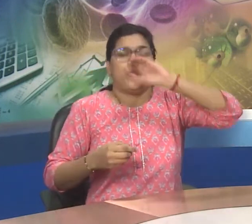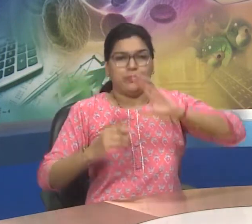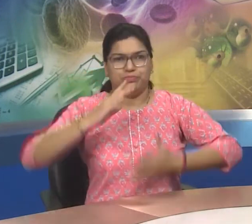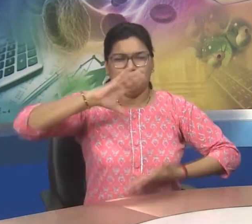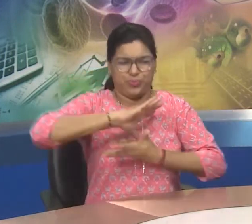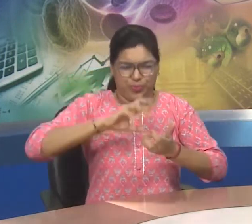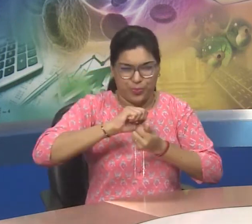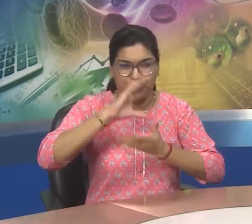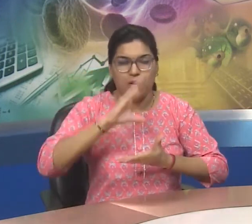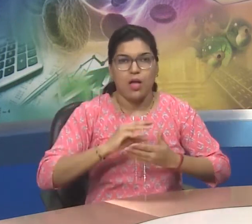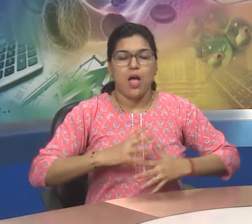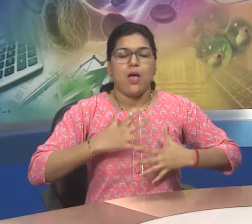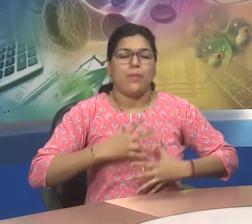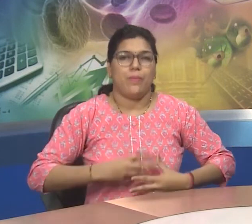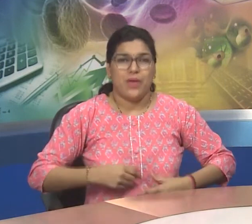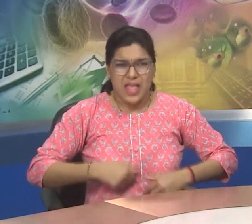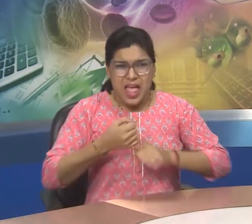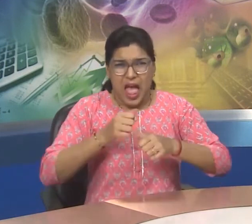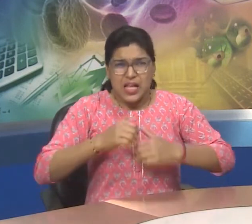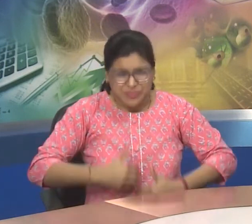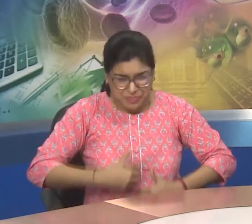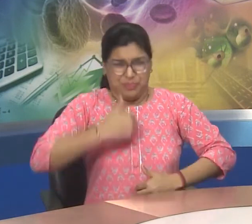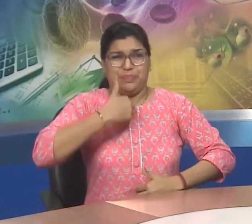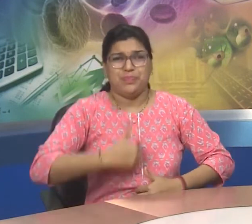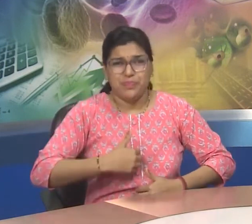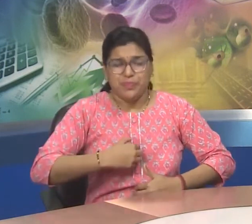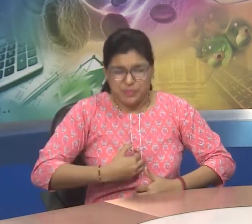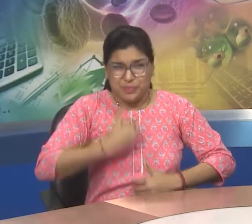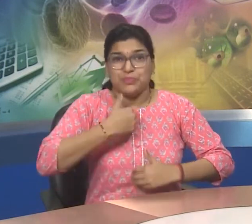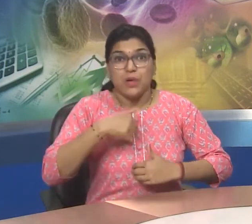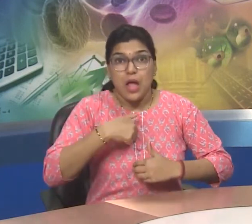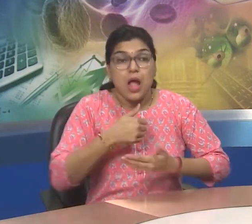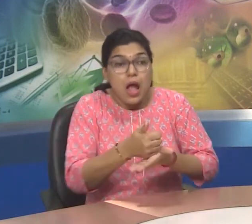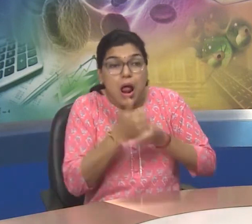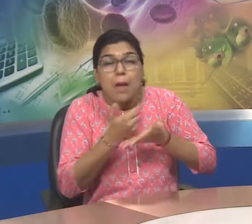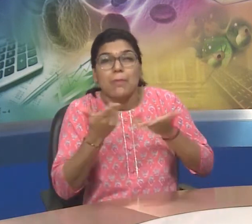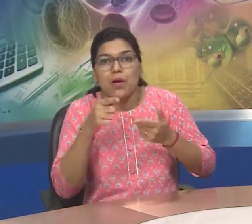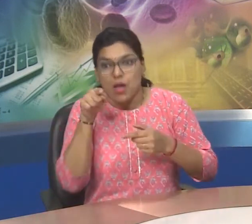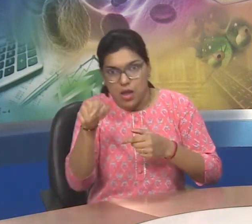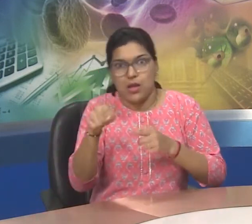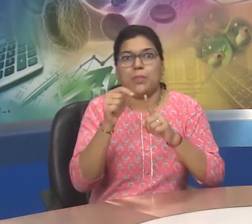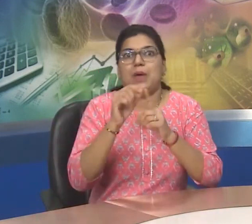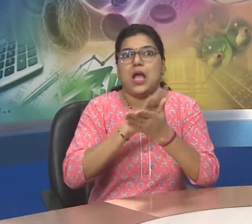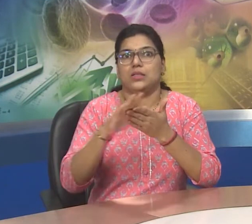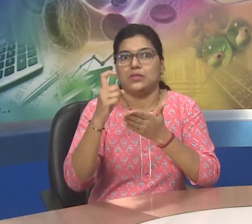to the normal pH scale, that is 7